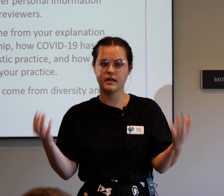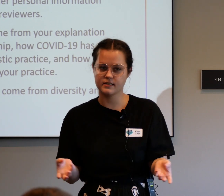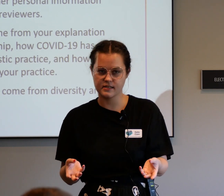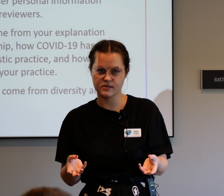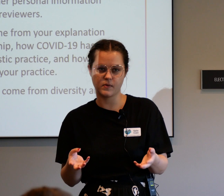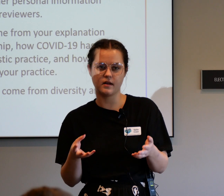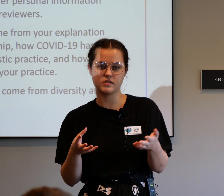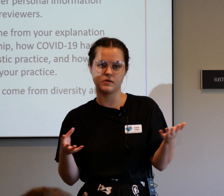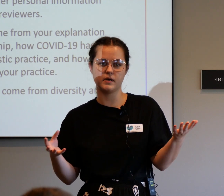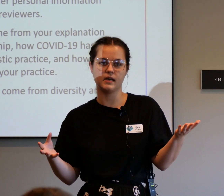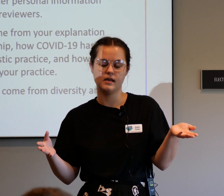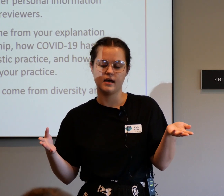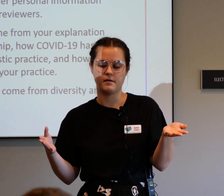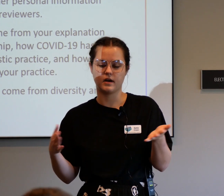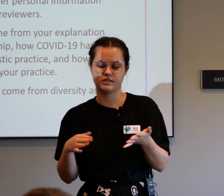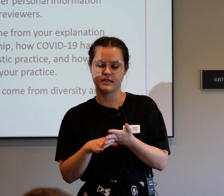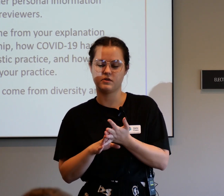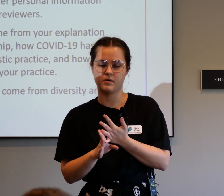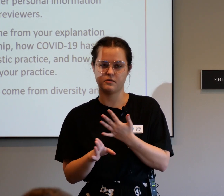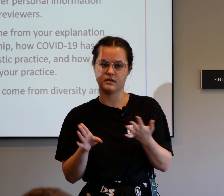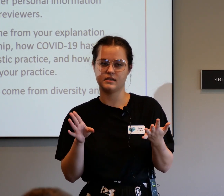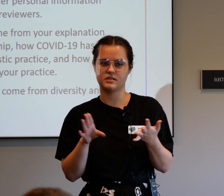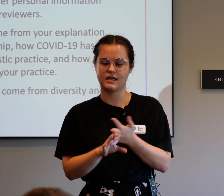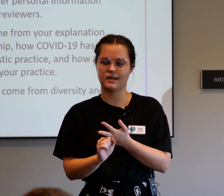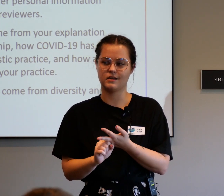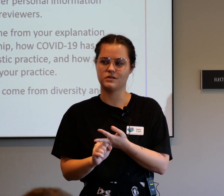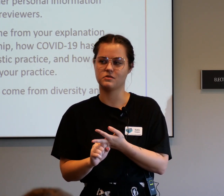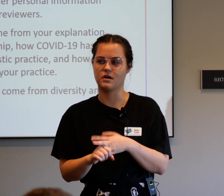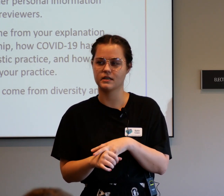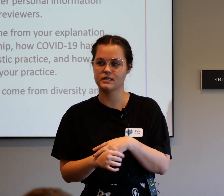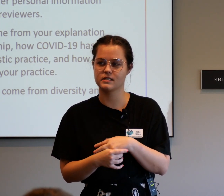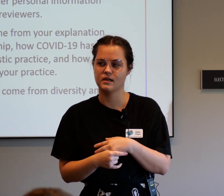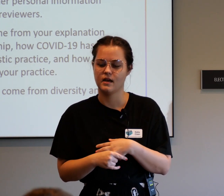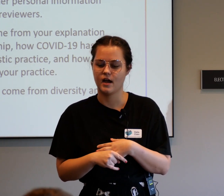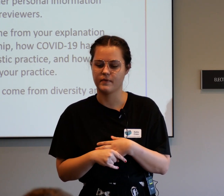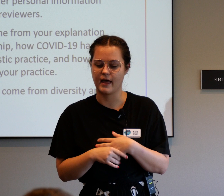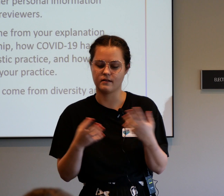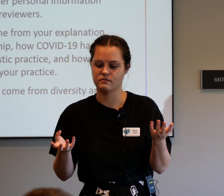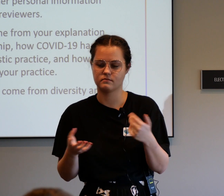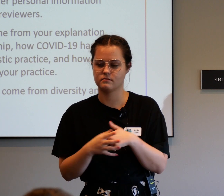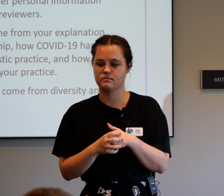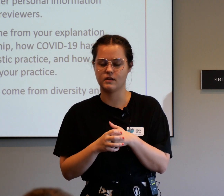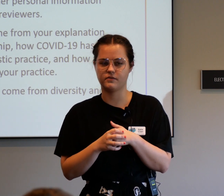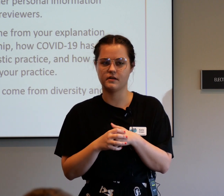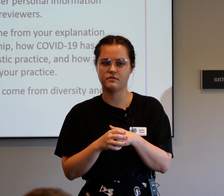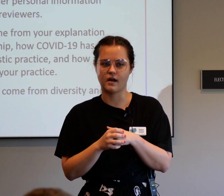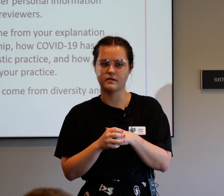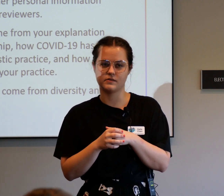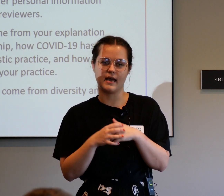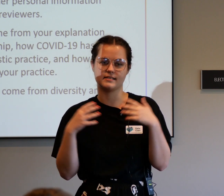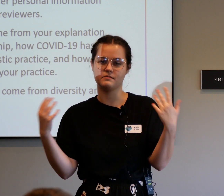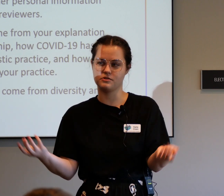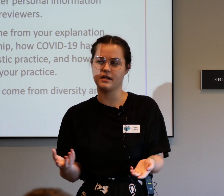their audiences as well. So we contracted with both organizations and individual artists that had, you know, fairly